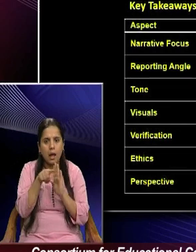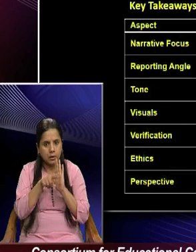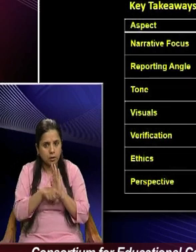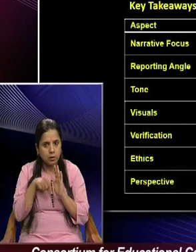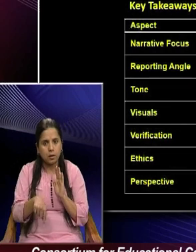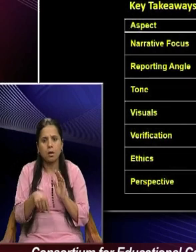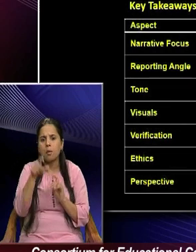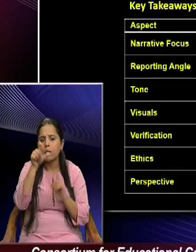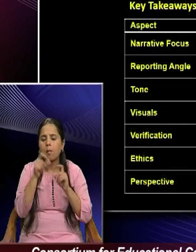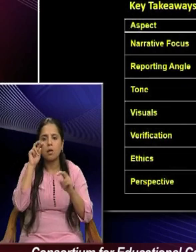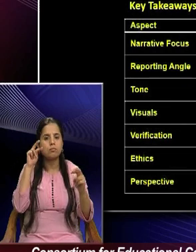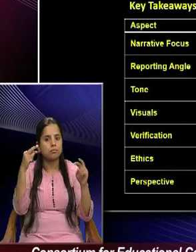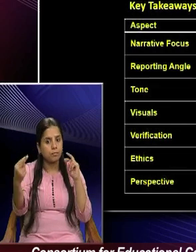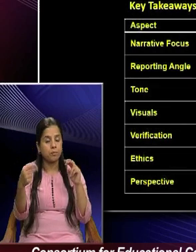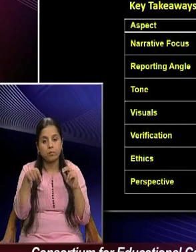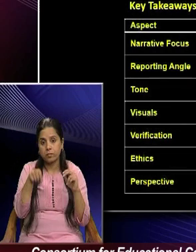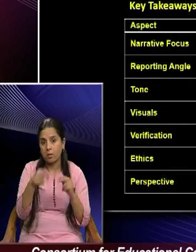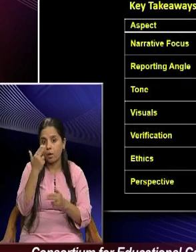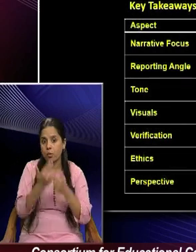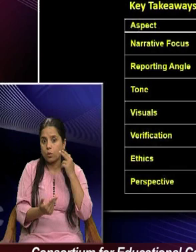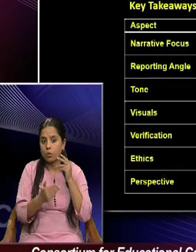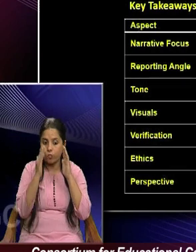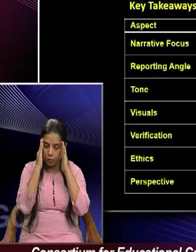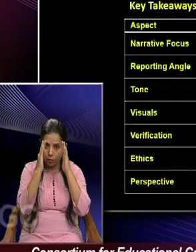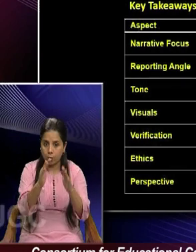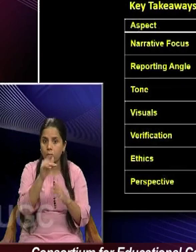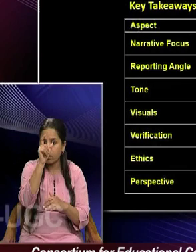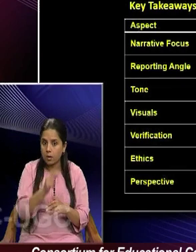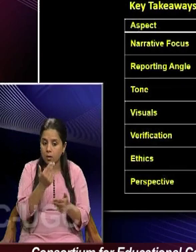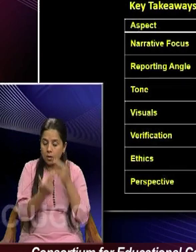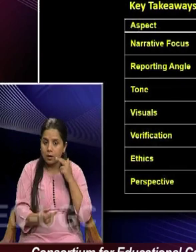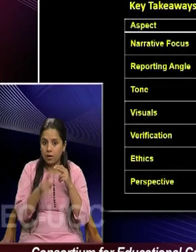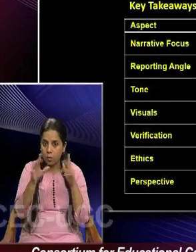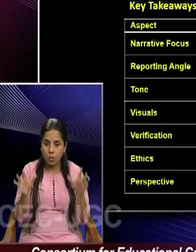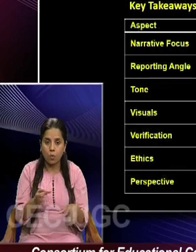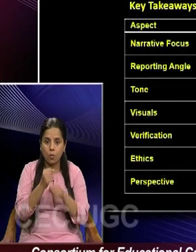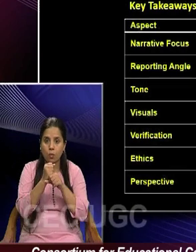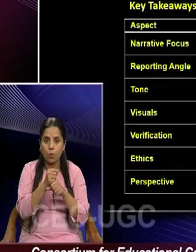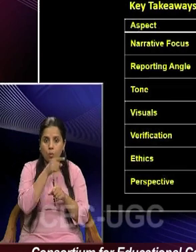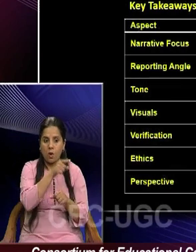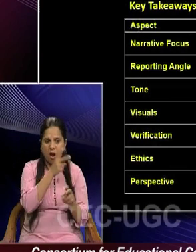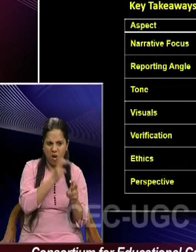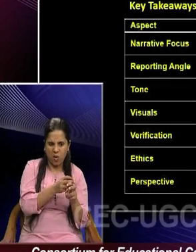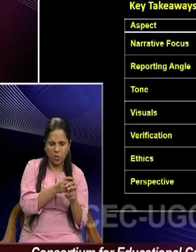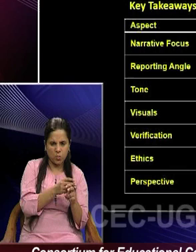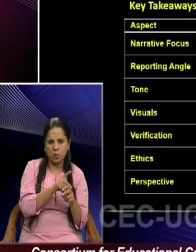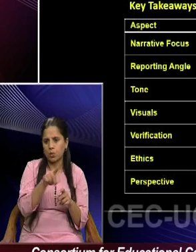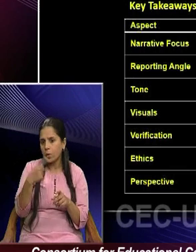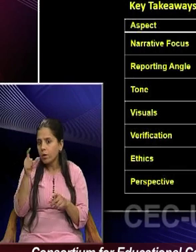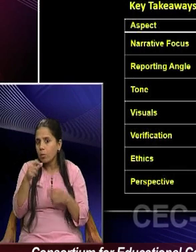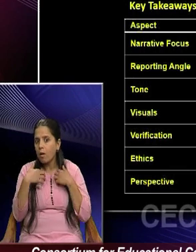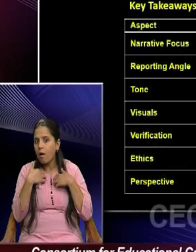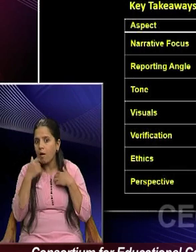and perspective. Like narrative focus. So combine hard fact with human interest